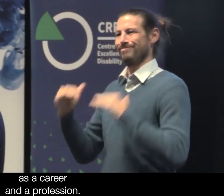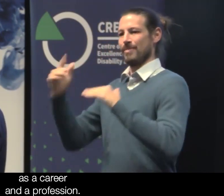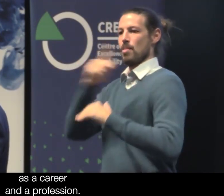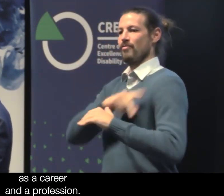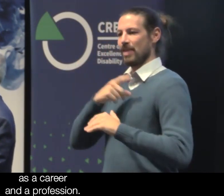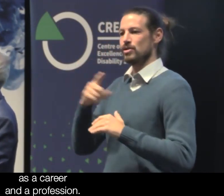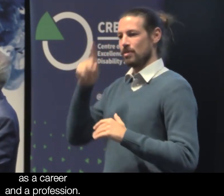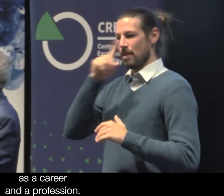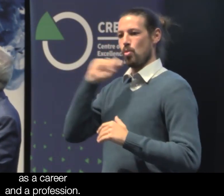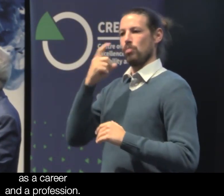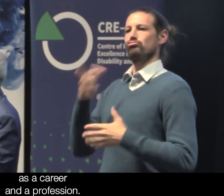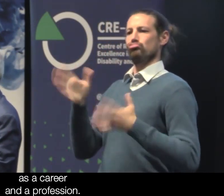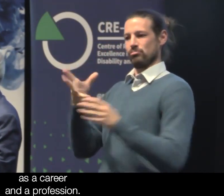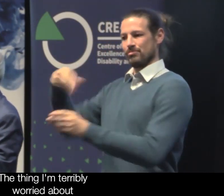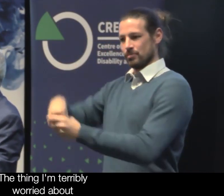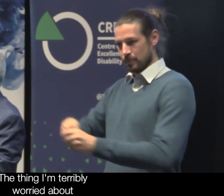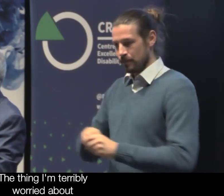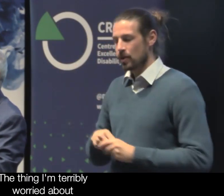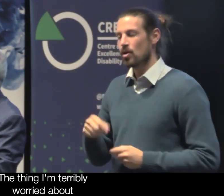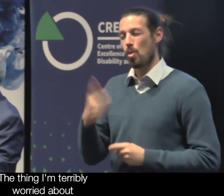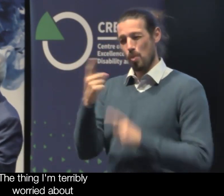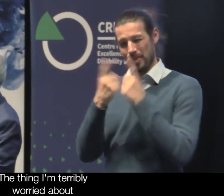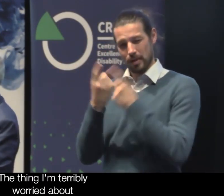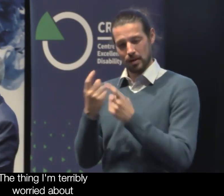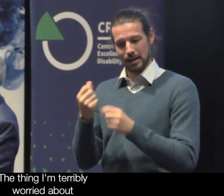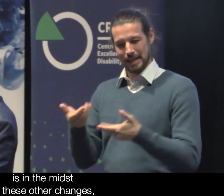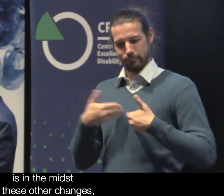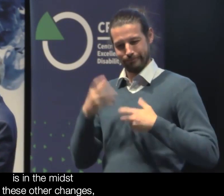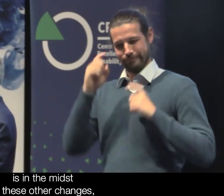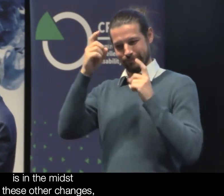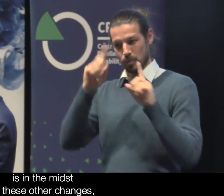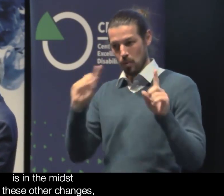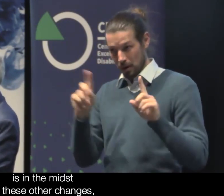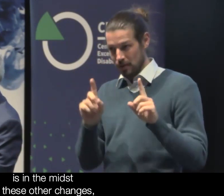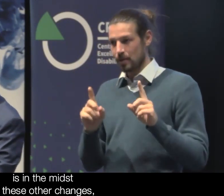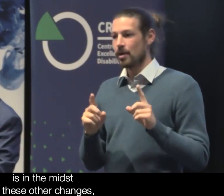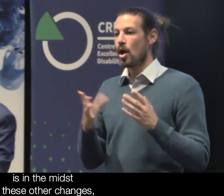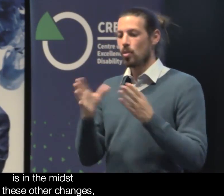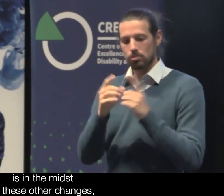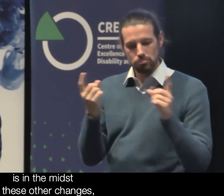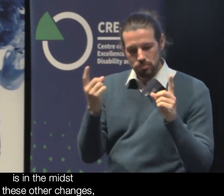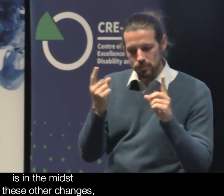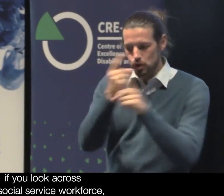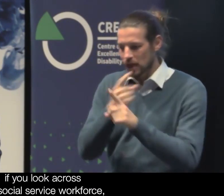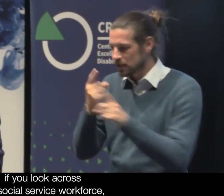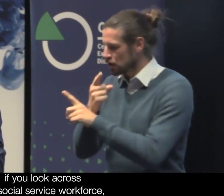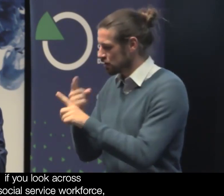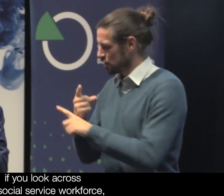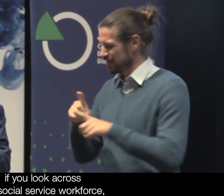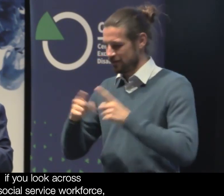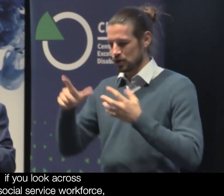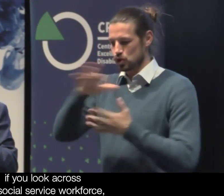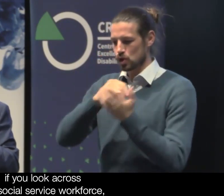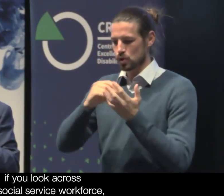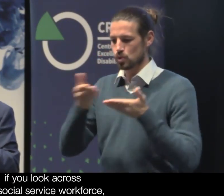from my point of view, the thing that I'm terribly worried about is that in the midst of these other changes, where if you look across this social service